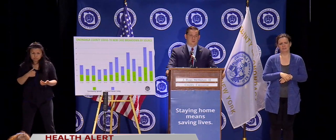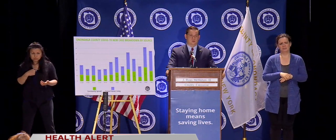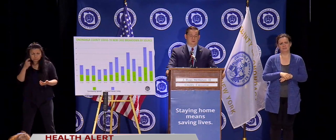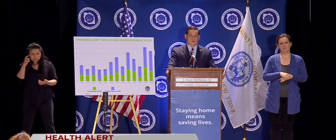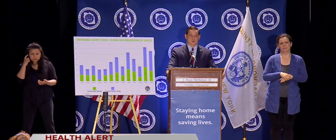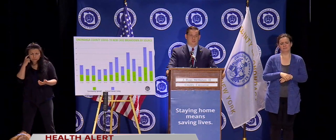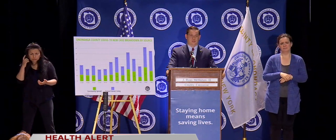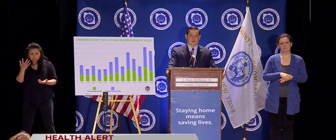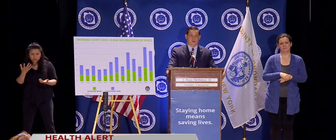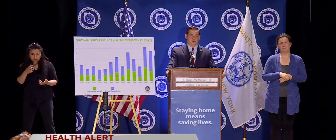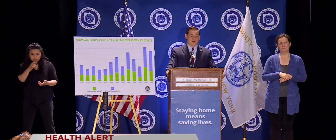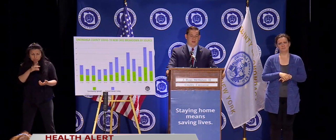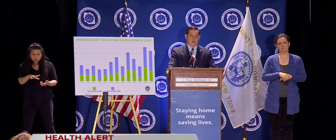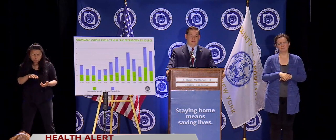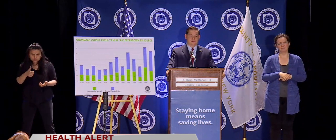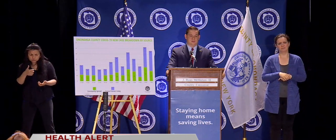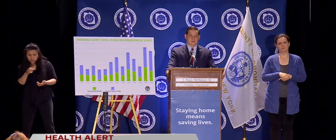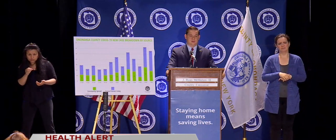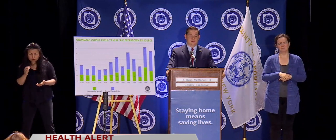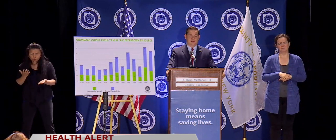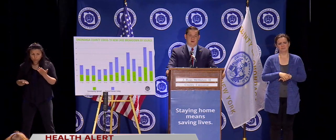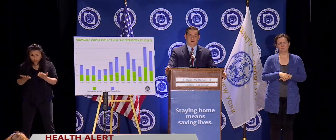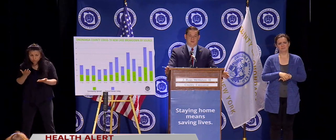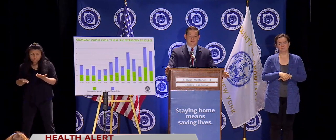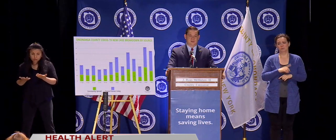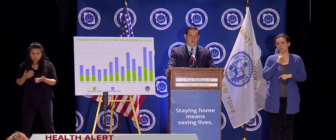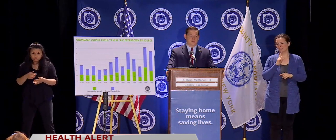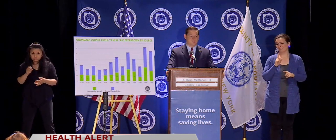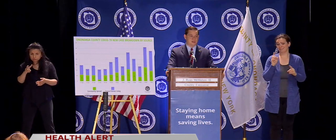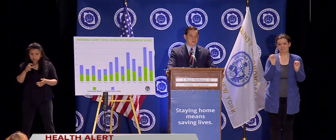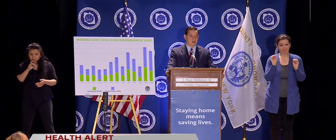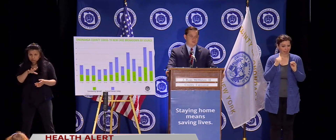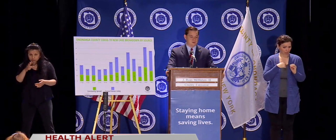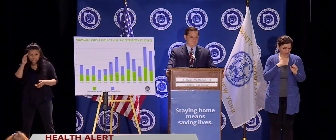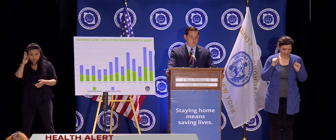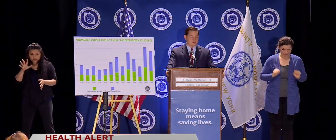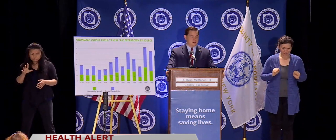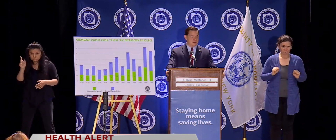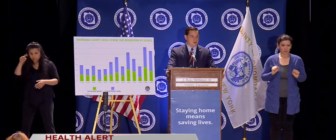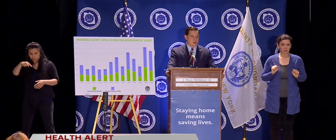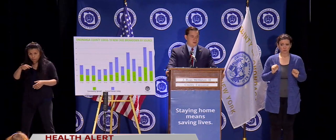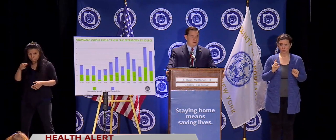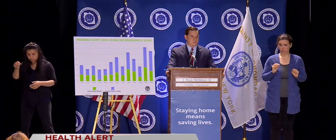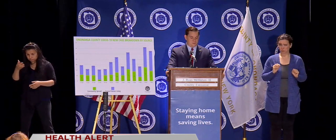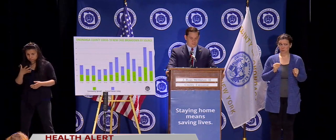again, there's no perfect way in all of this, in our response to all of this.